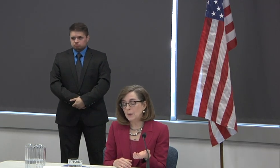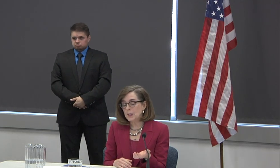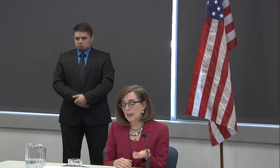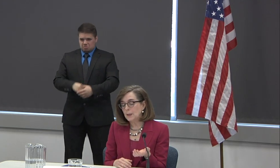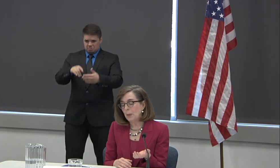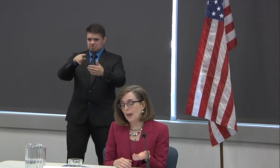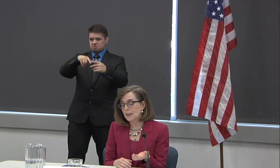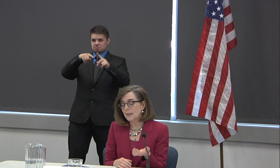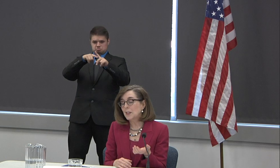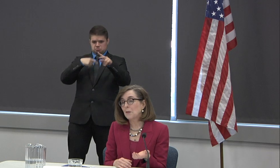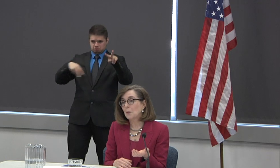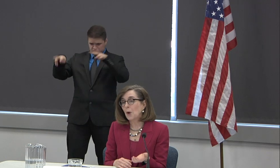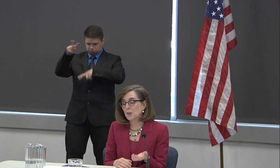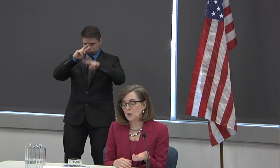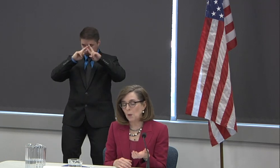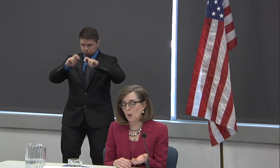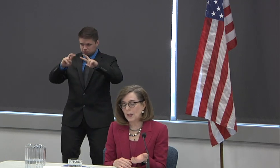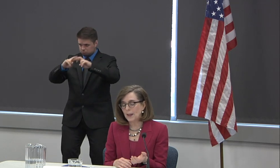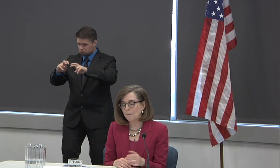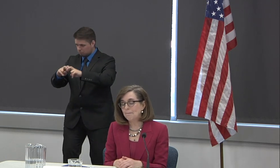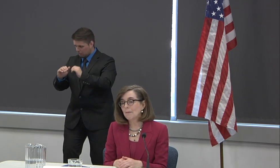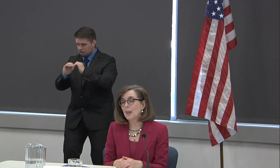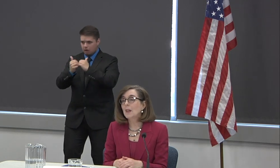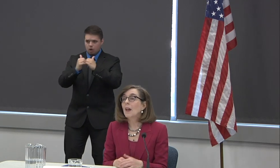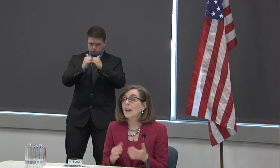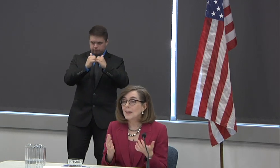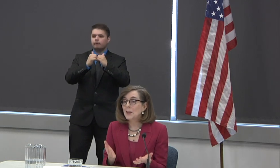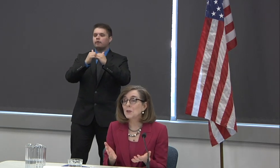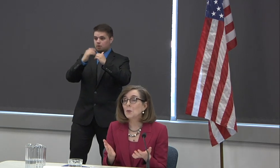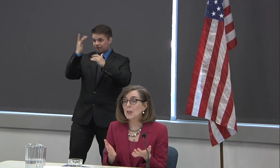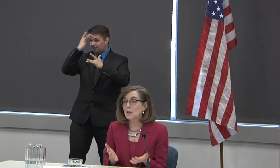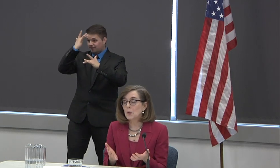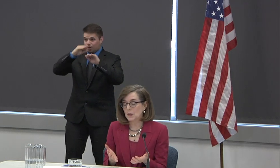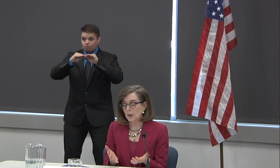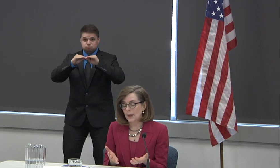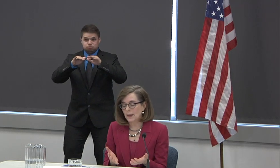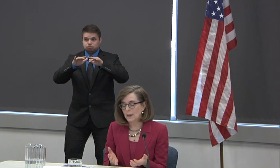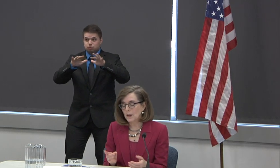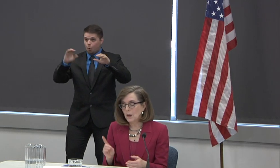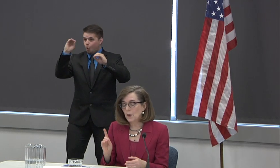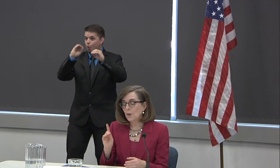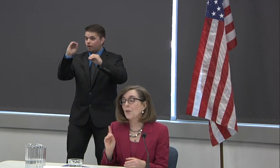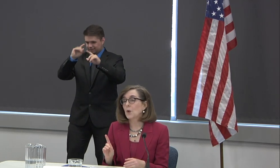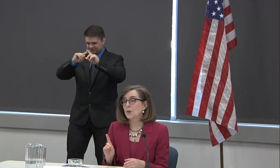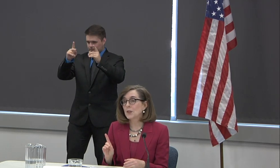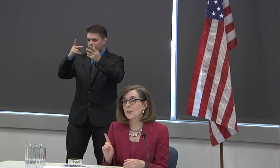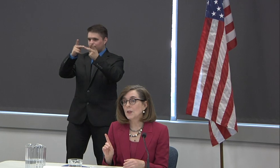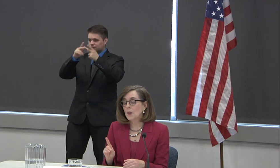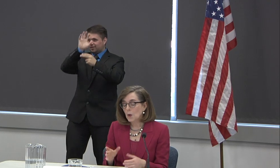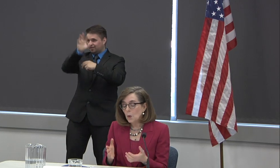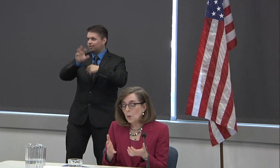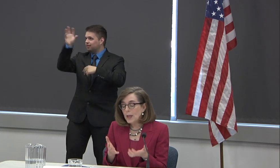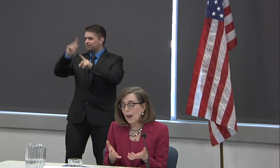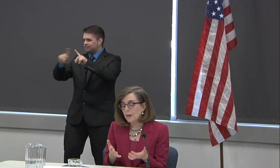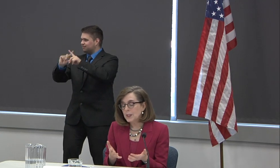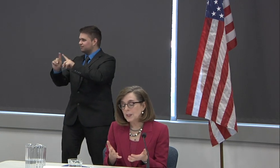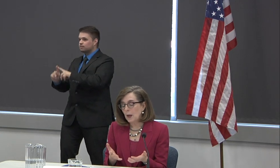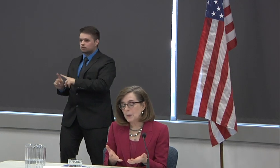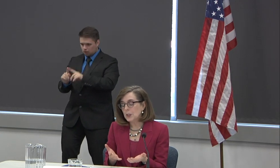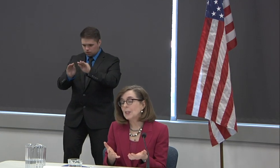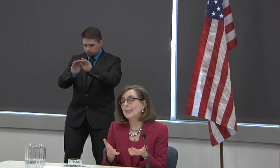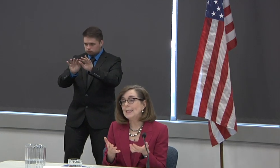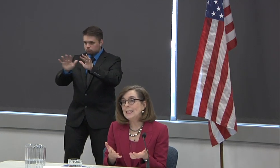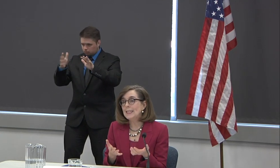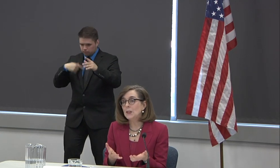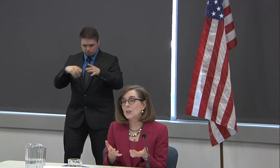virus has impacted different parts of Oregon. And here's what it looks like. First, we have established